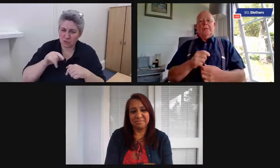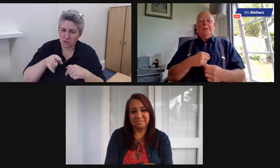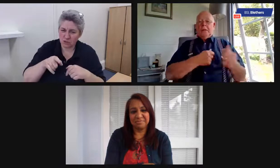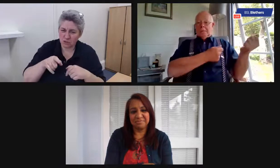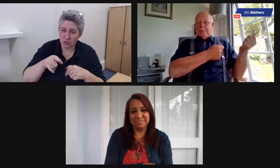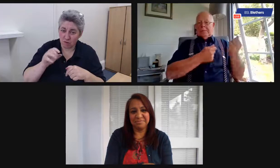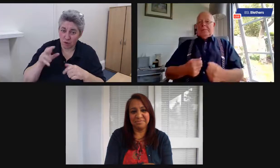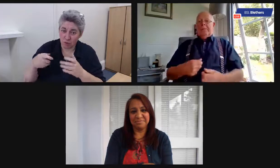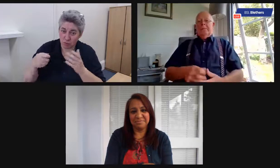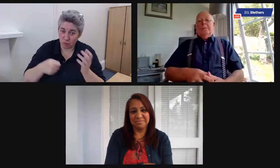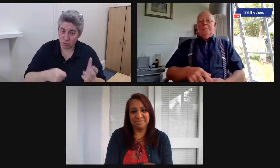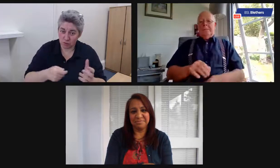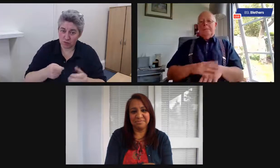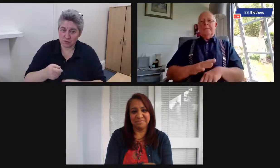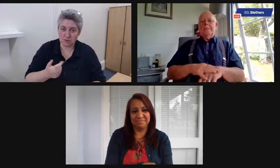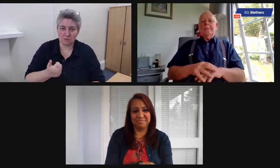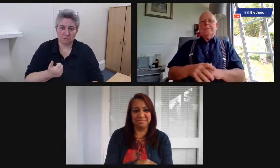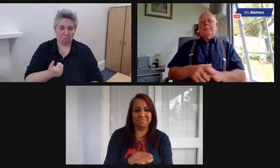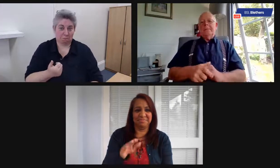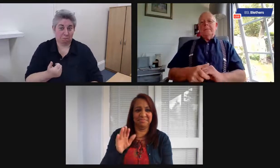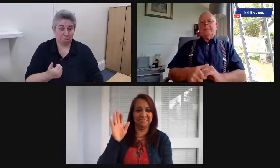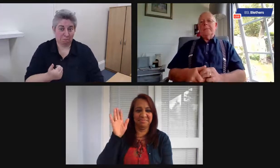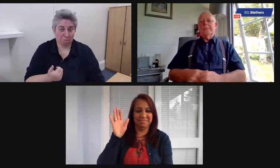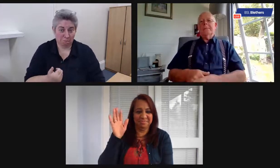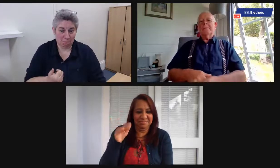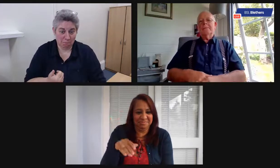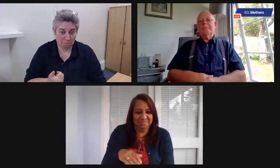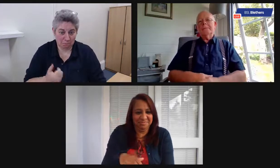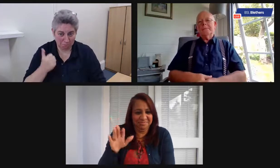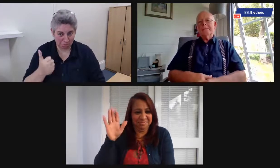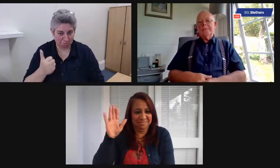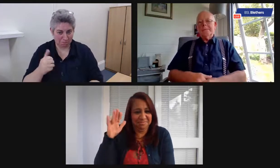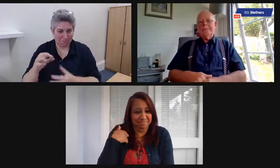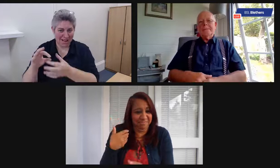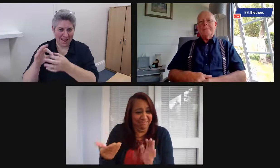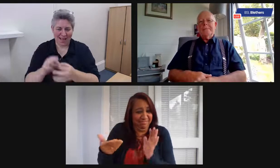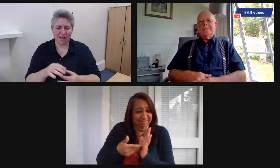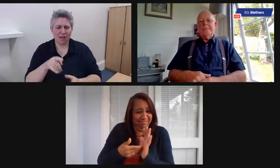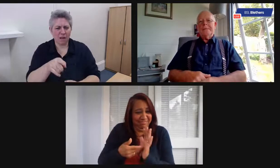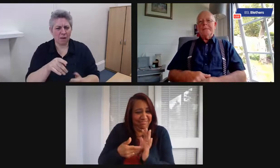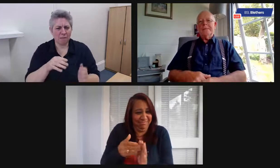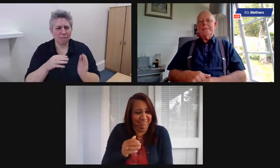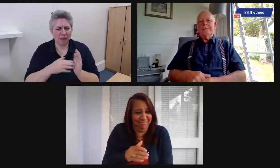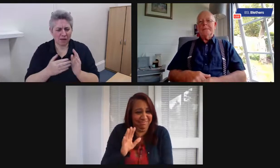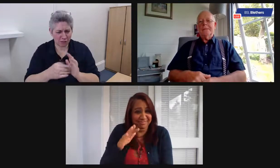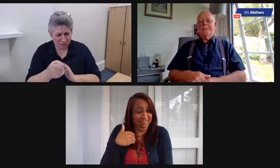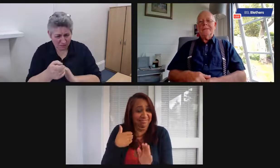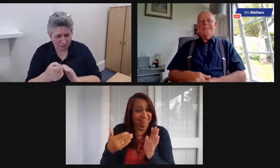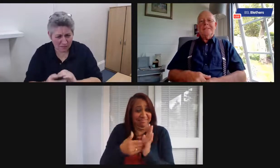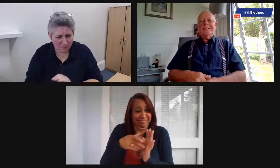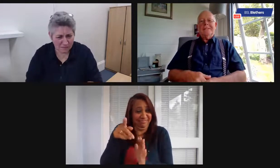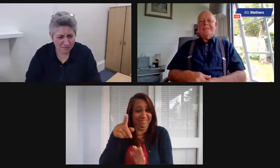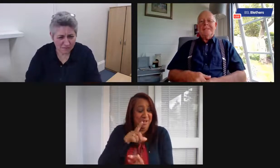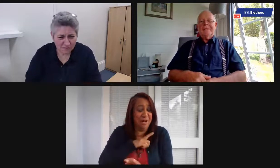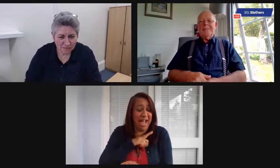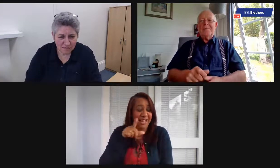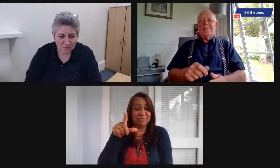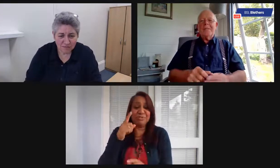they? So where did you get that? Did you bring it here? I did, naughty me. I shouldn't have done. Oops. Oh, can I add